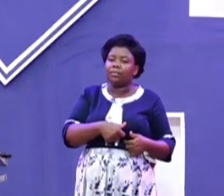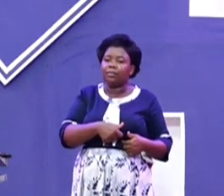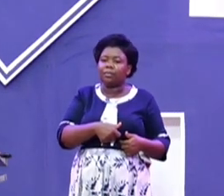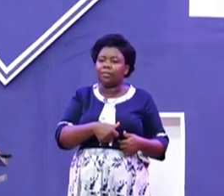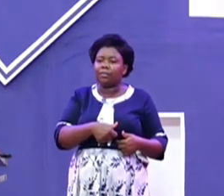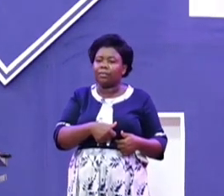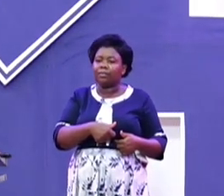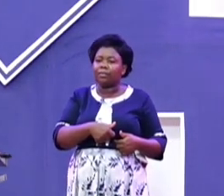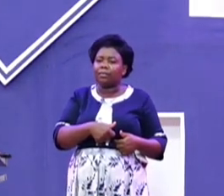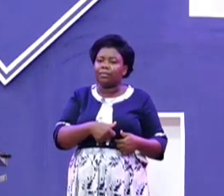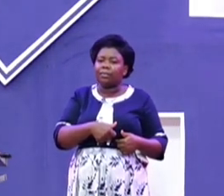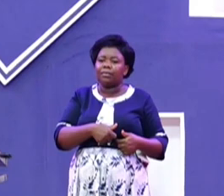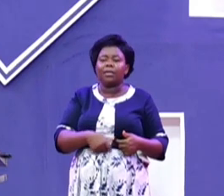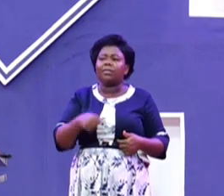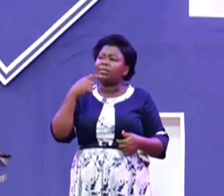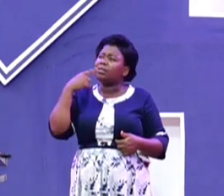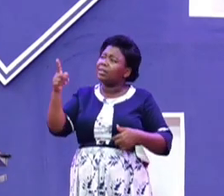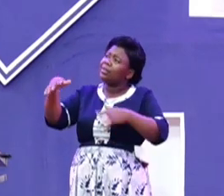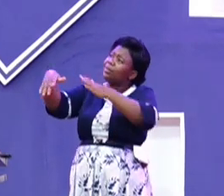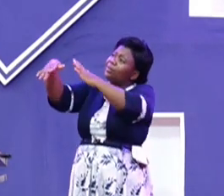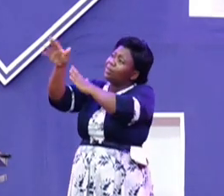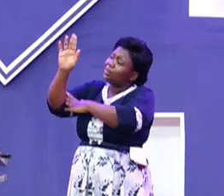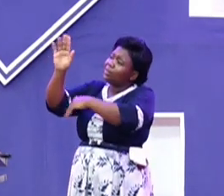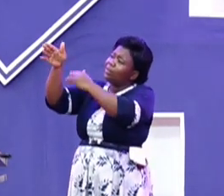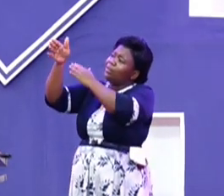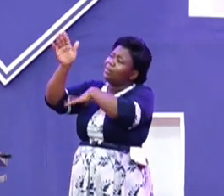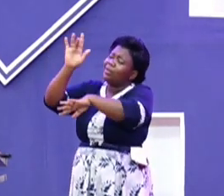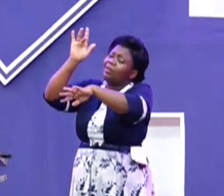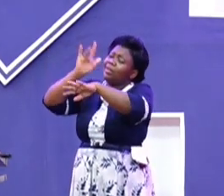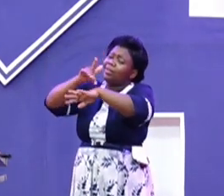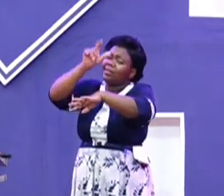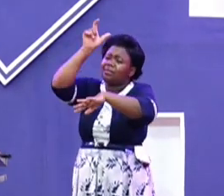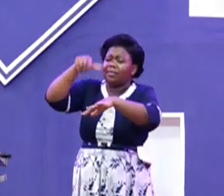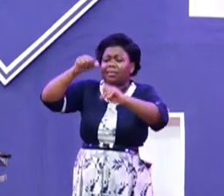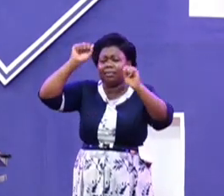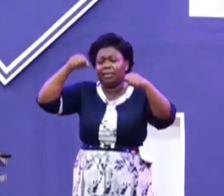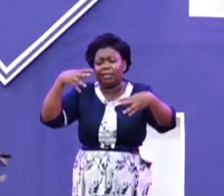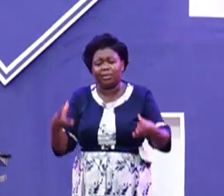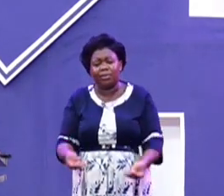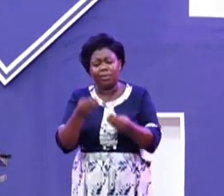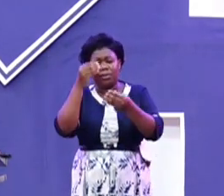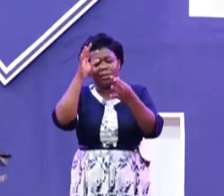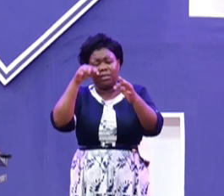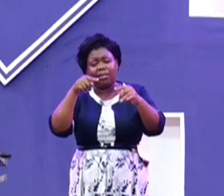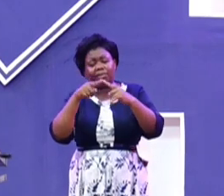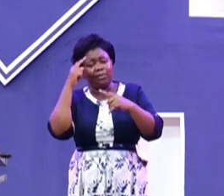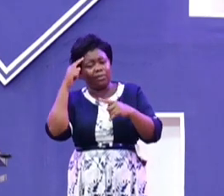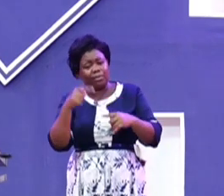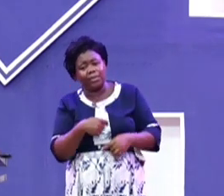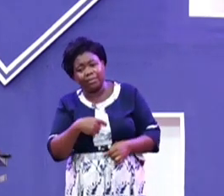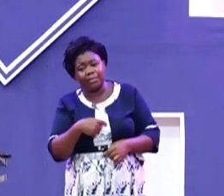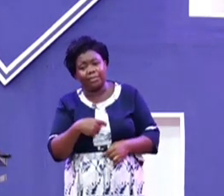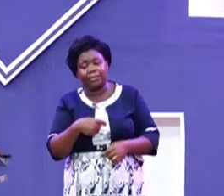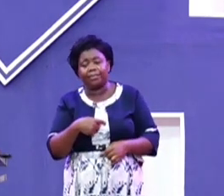Mubuzo tuloti yiba kamukama mkwateko. Echinateko chikola. Don't let him sleep. He